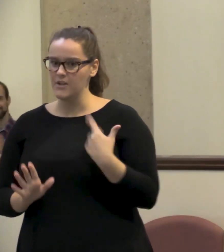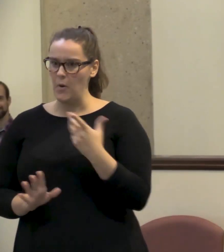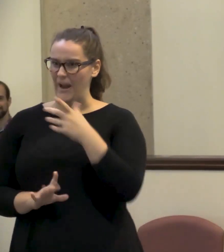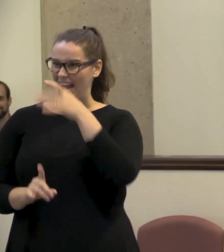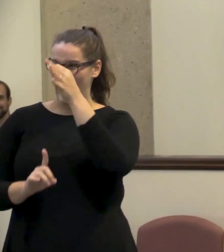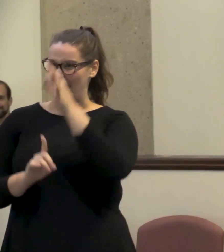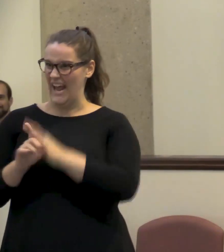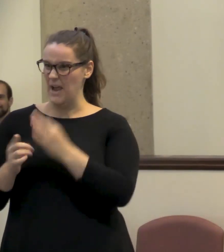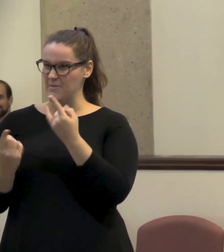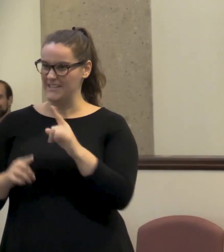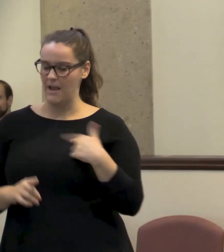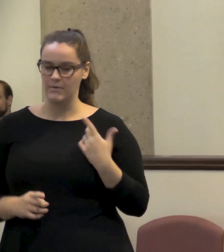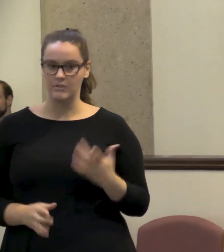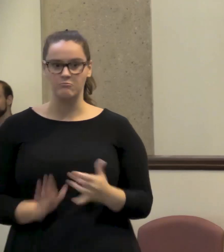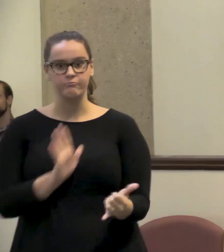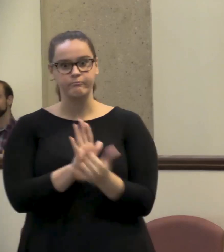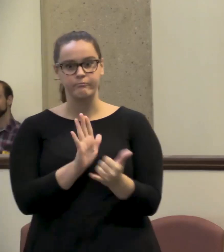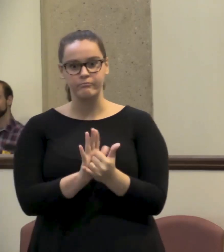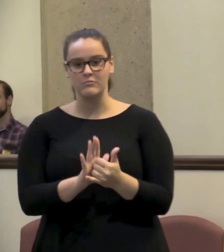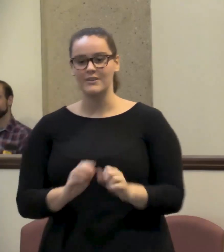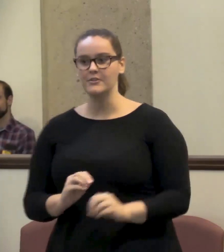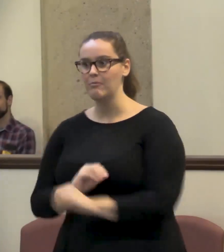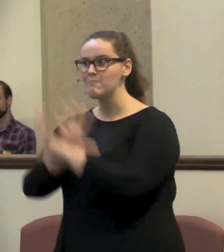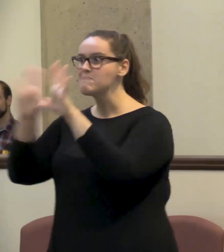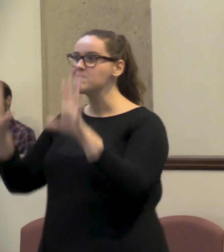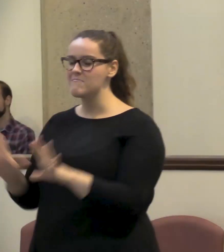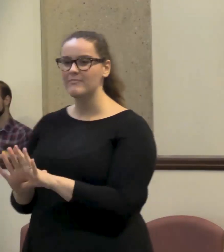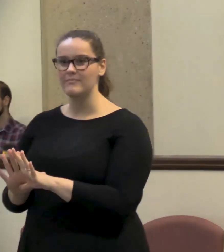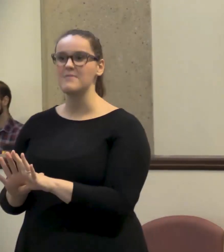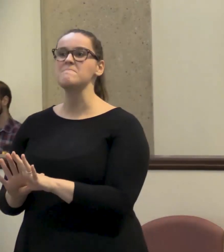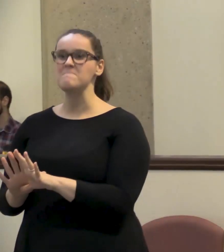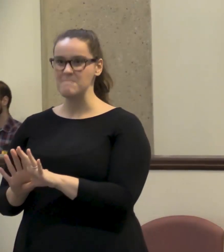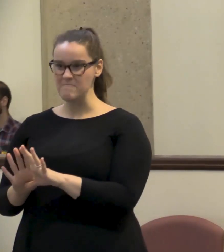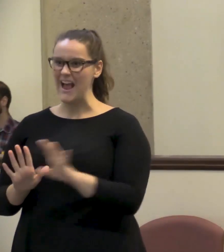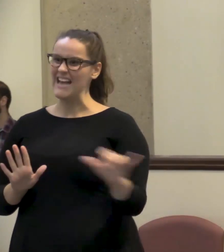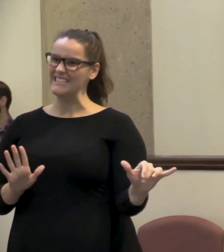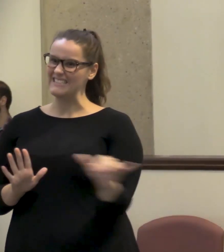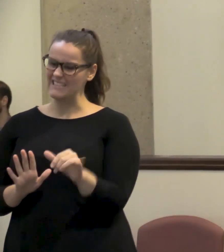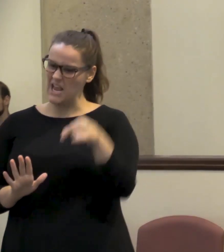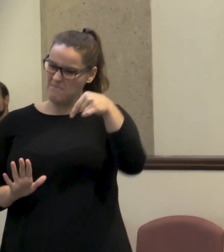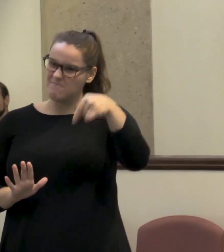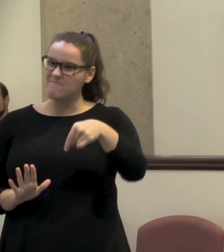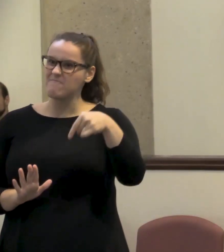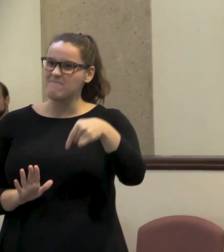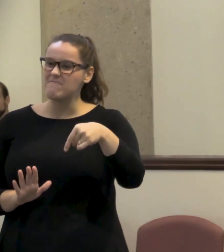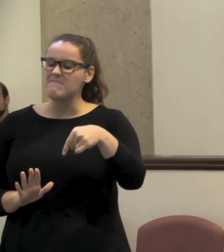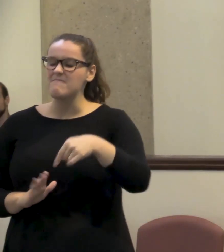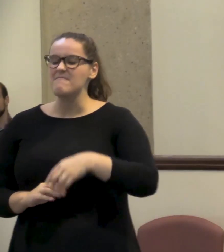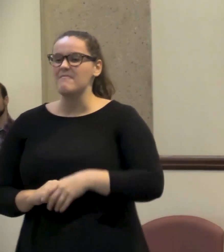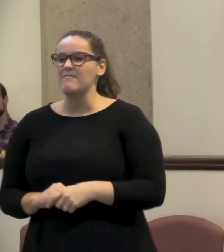9 months because the pundits are never wrong. And this movement is going from impossible to inevitable.